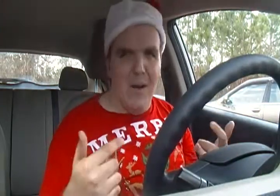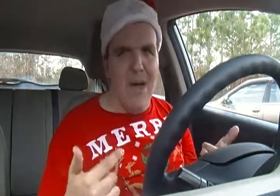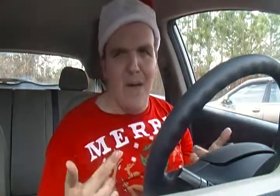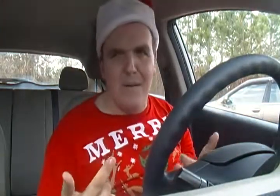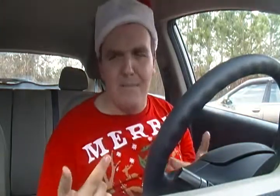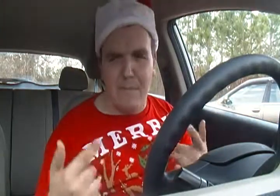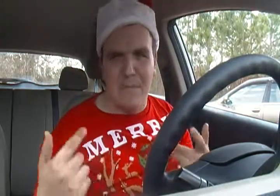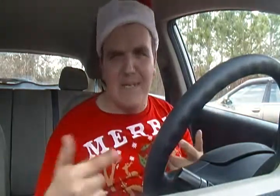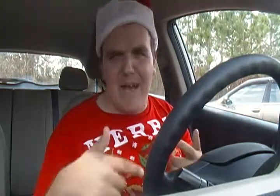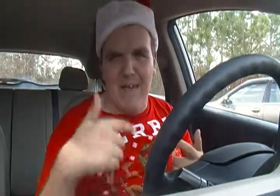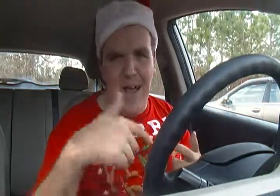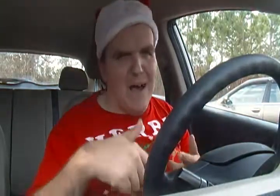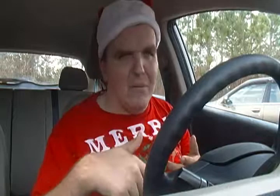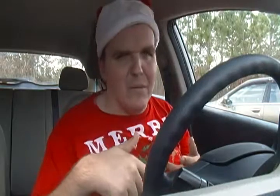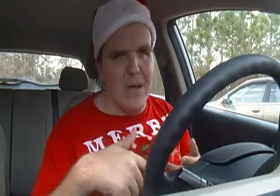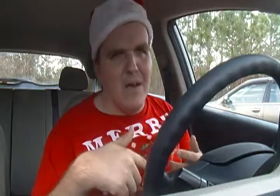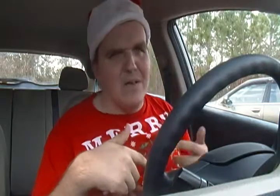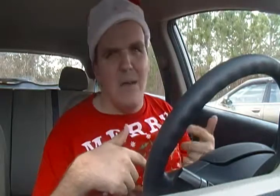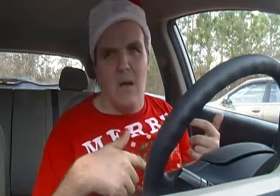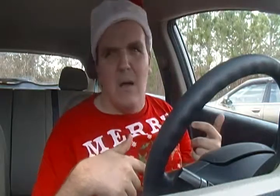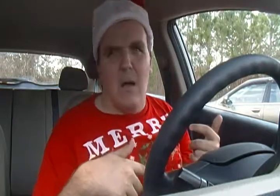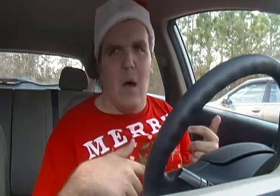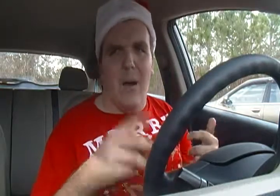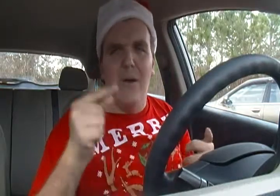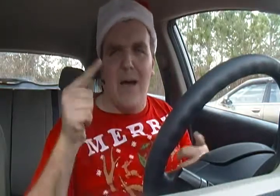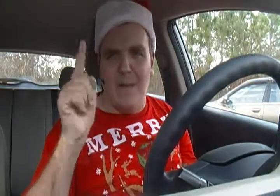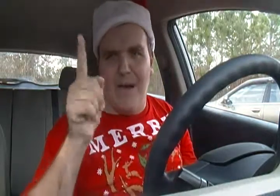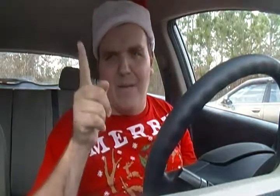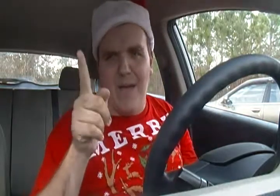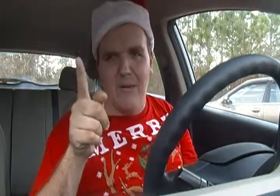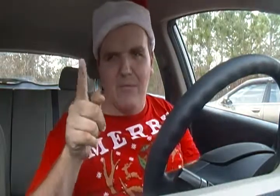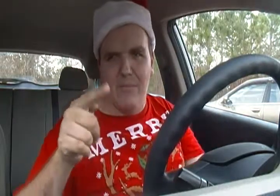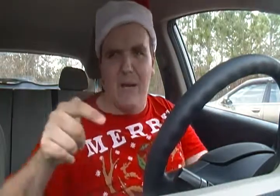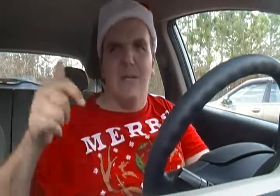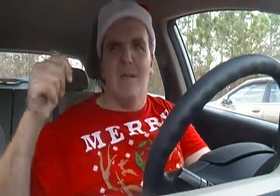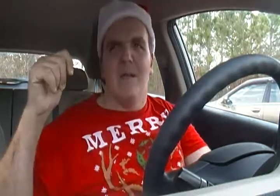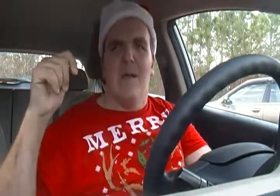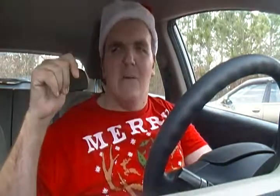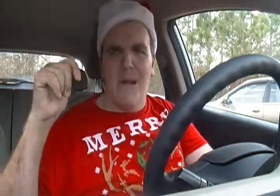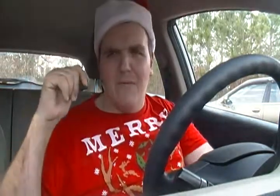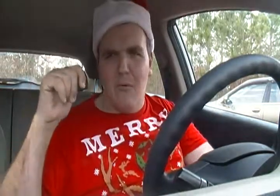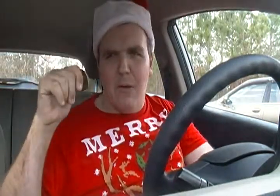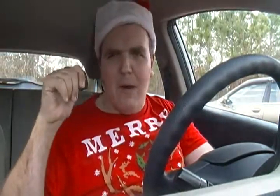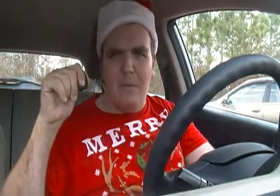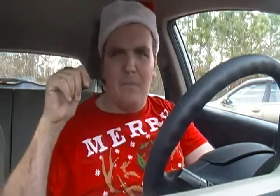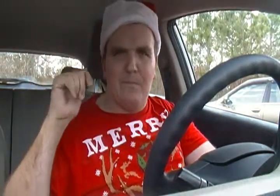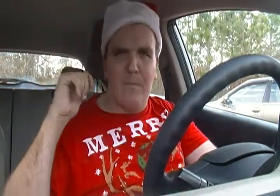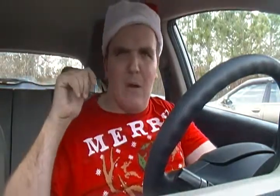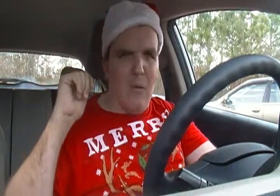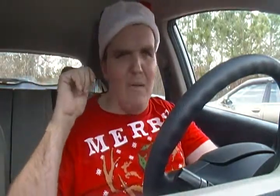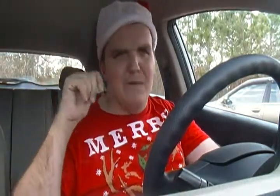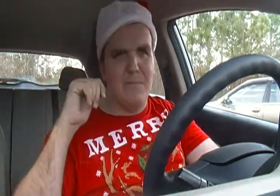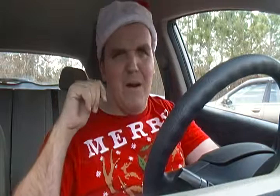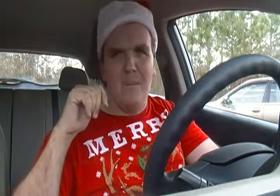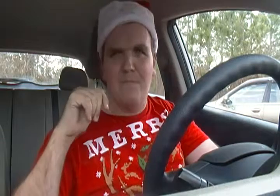to know how their bumpuses got in the house oh i know how they got in the house because whenever um ralphie's mom